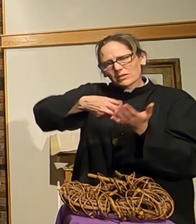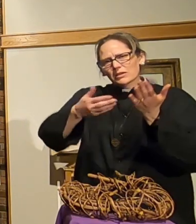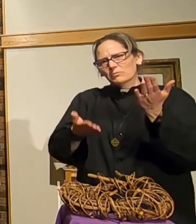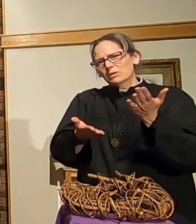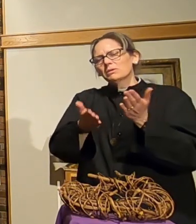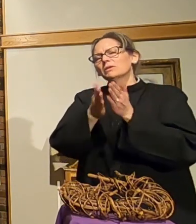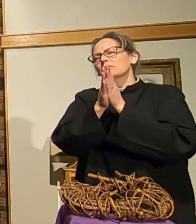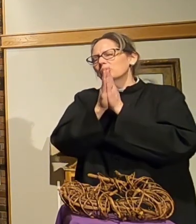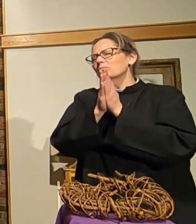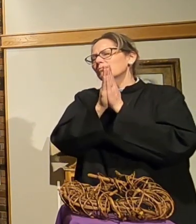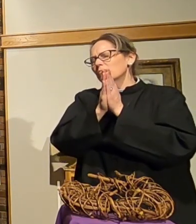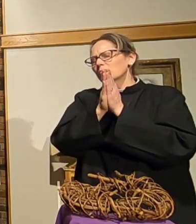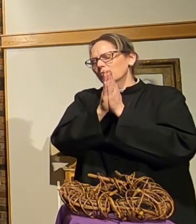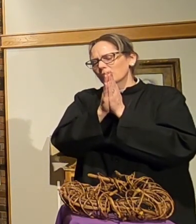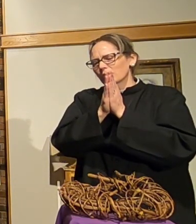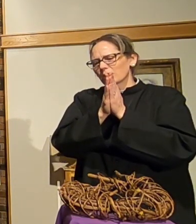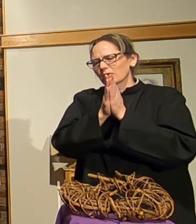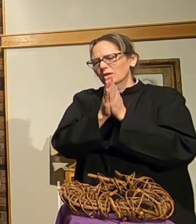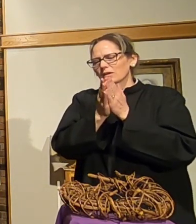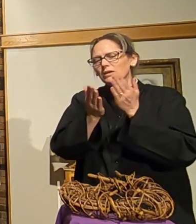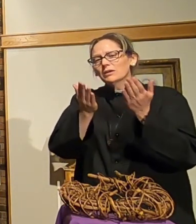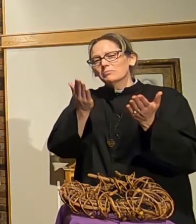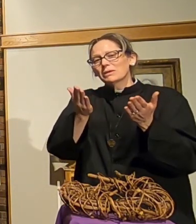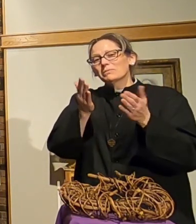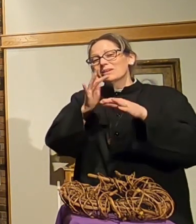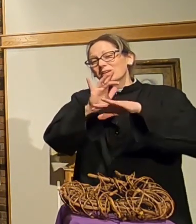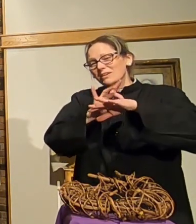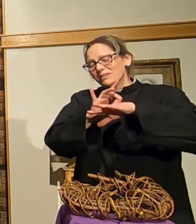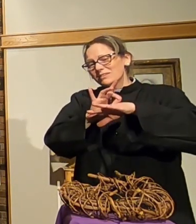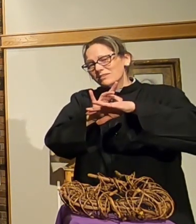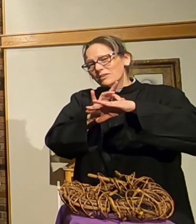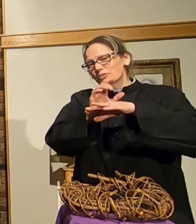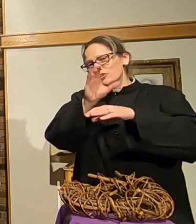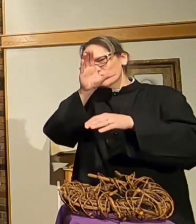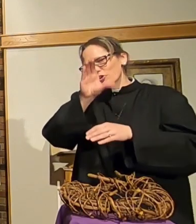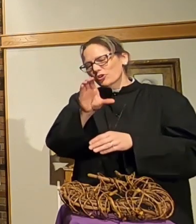to either bow down before it or to touch a cross in your home.